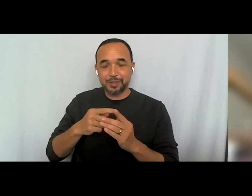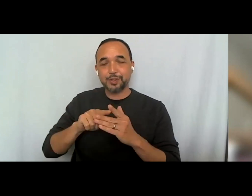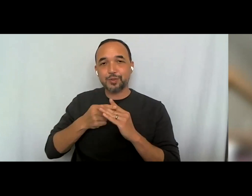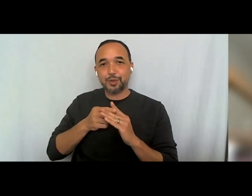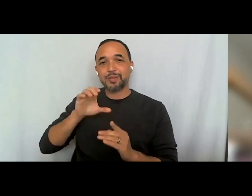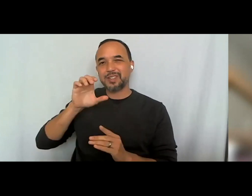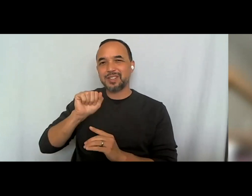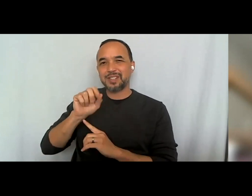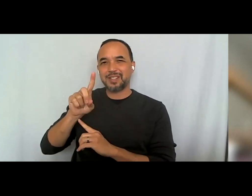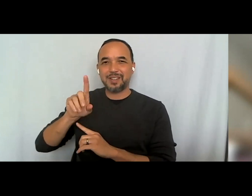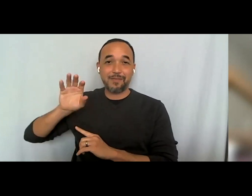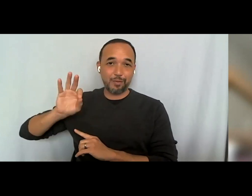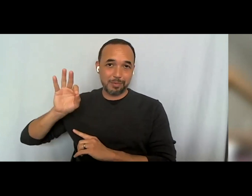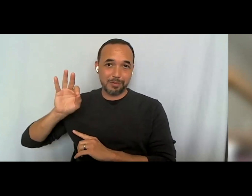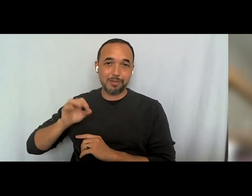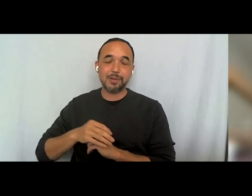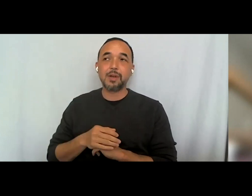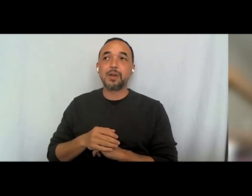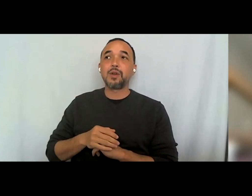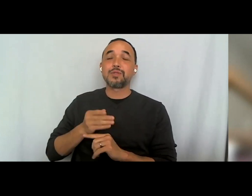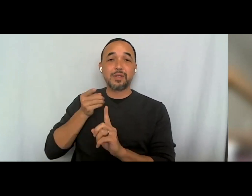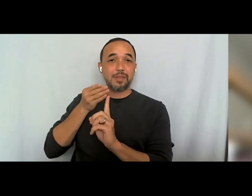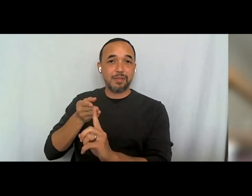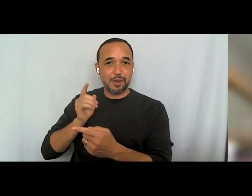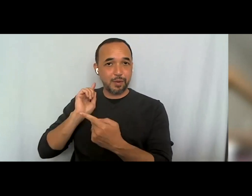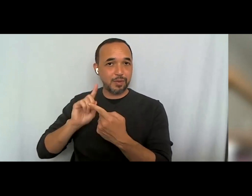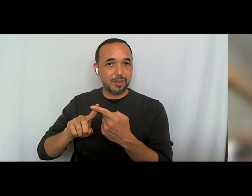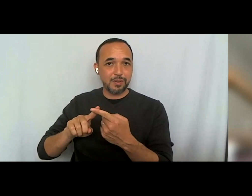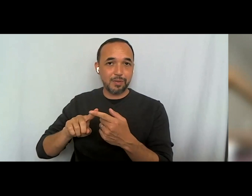and he went there up to 1st grade.